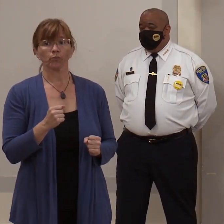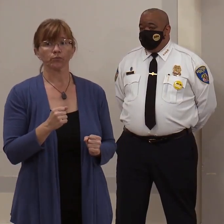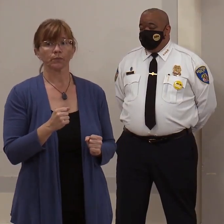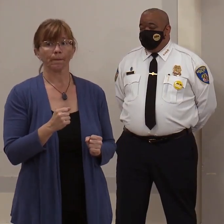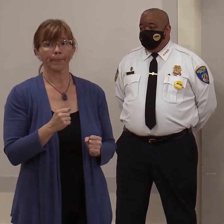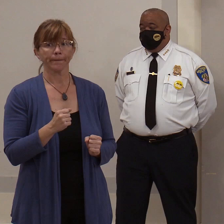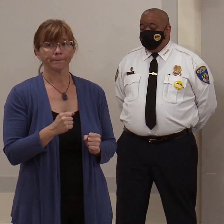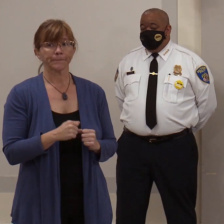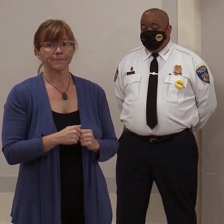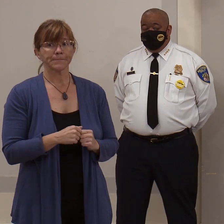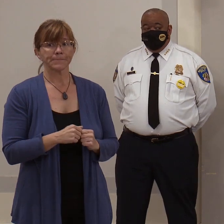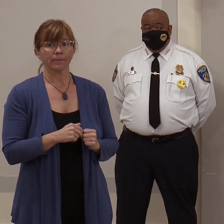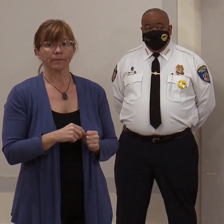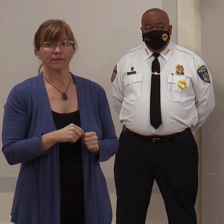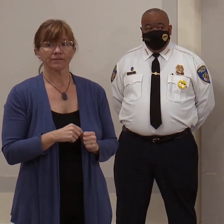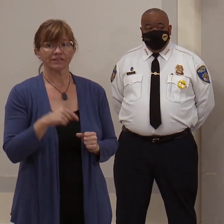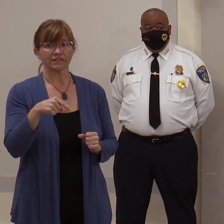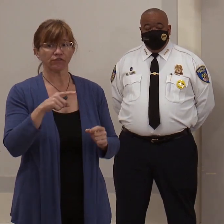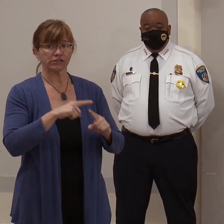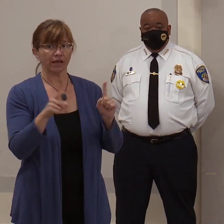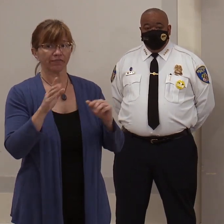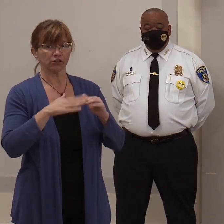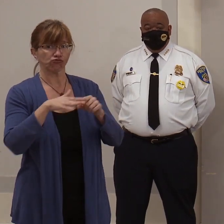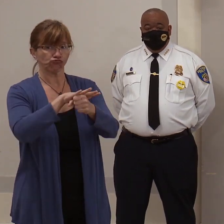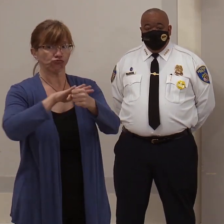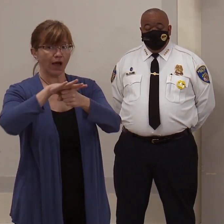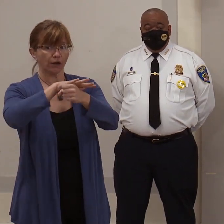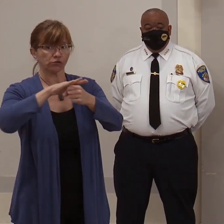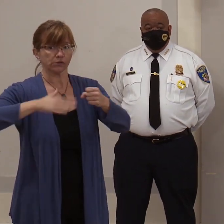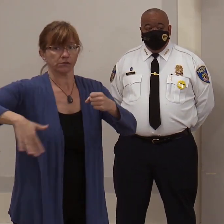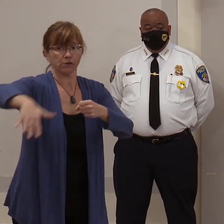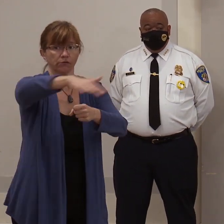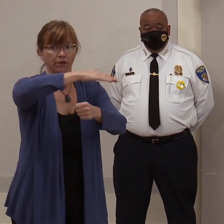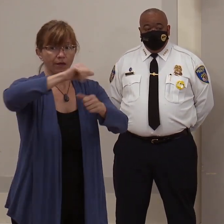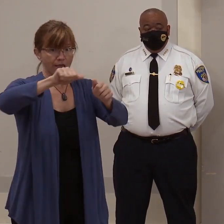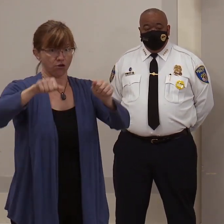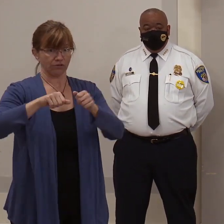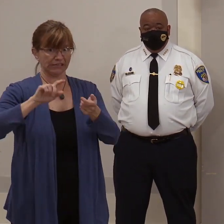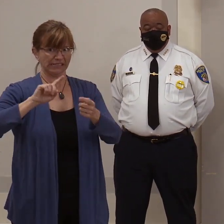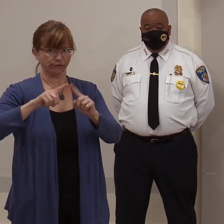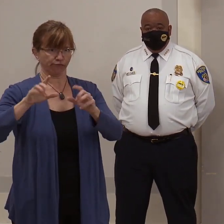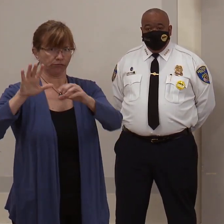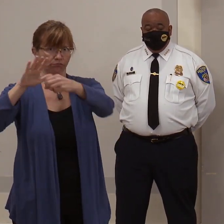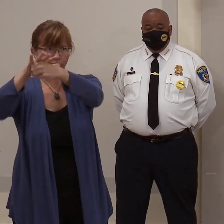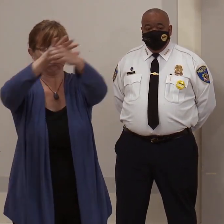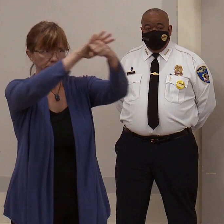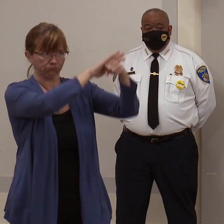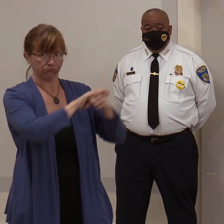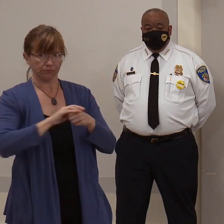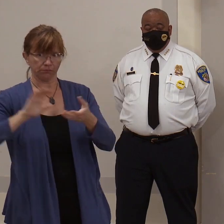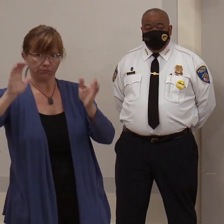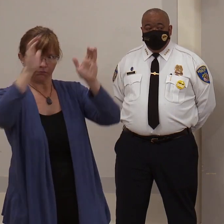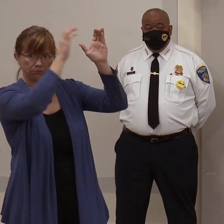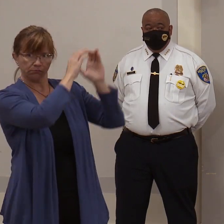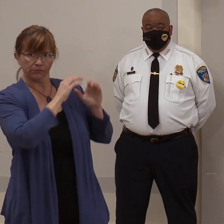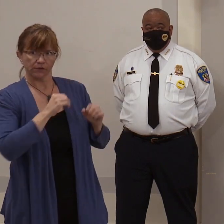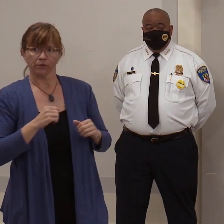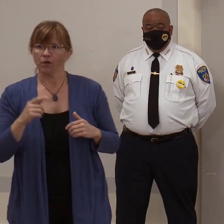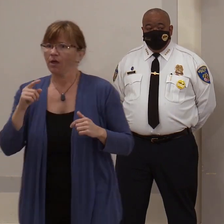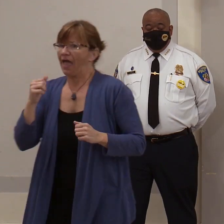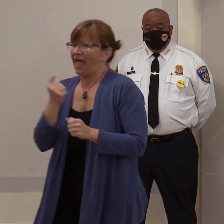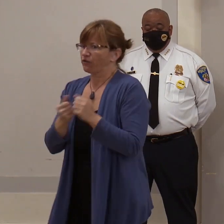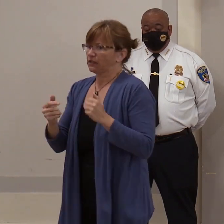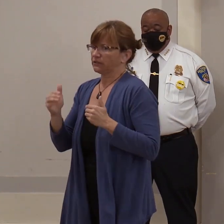by surrounding jurisdictions? Yeah, I think everything's always a process, Emily, and especially when you're talking about building systems and computer systems, but I'll